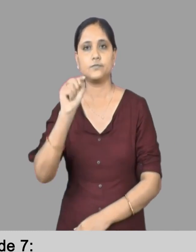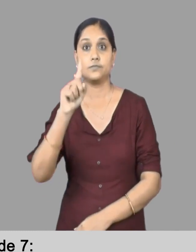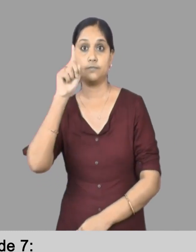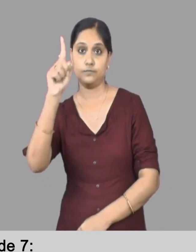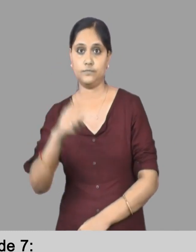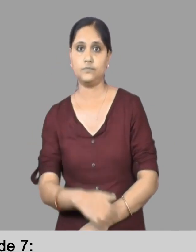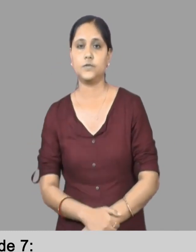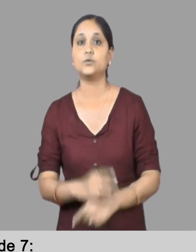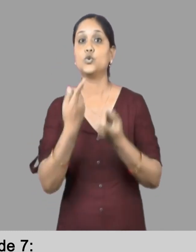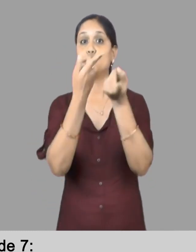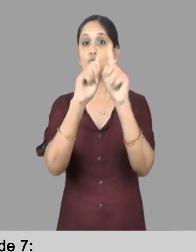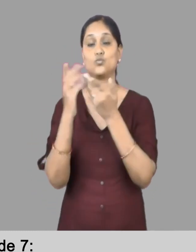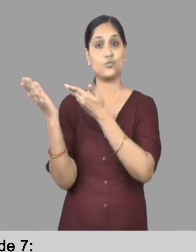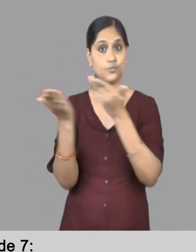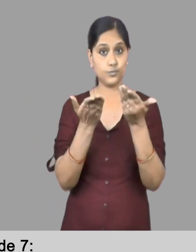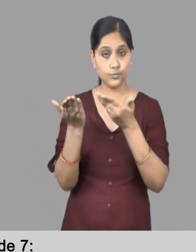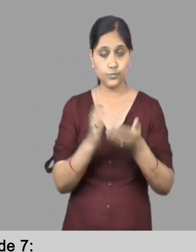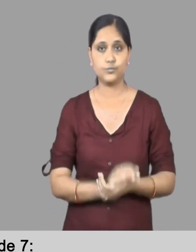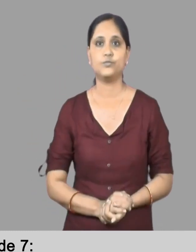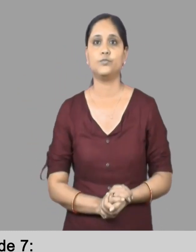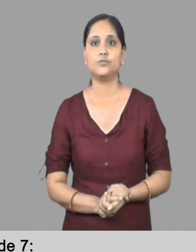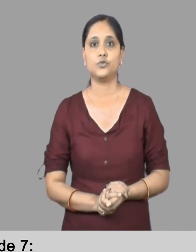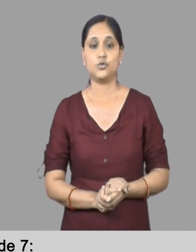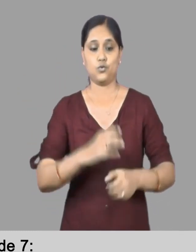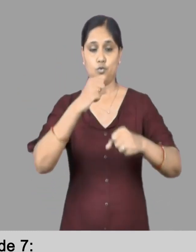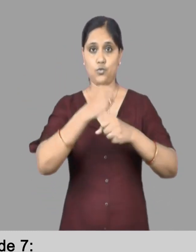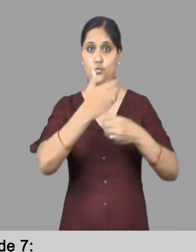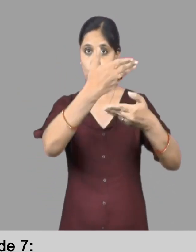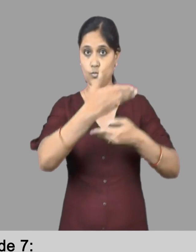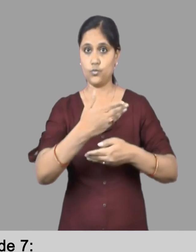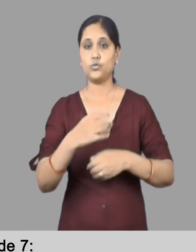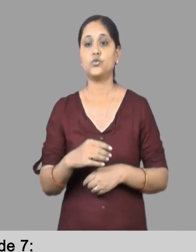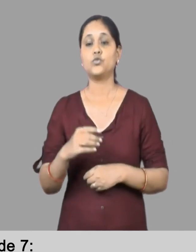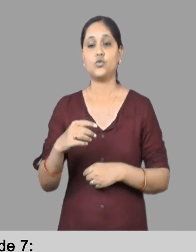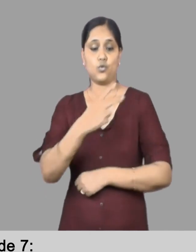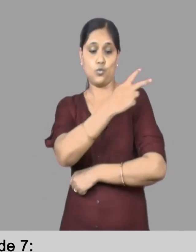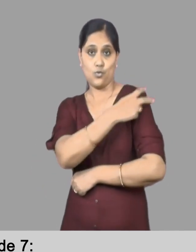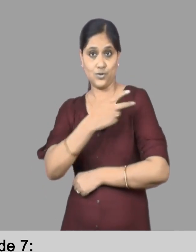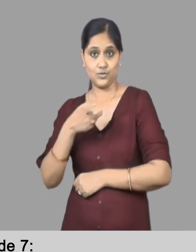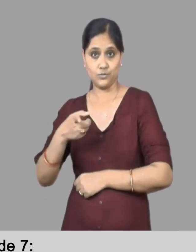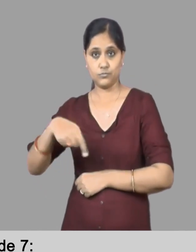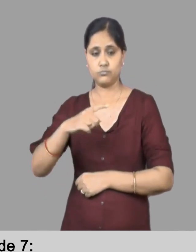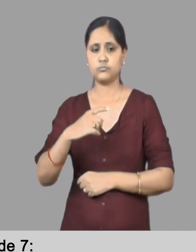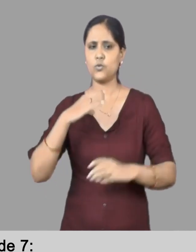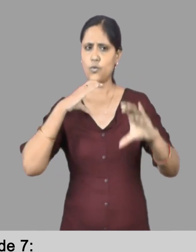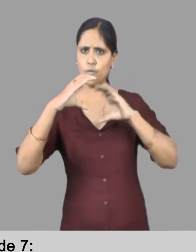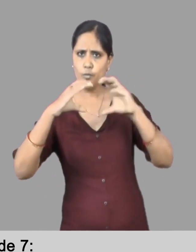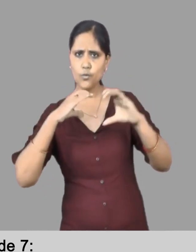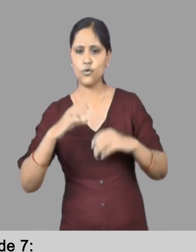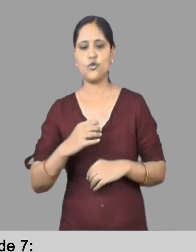Point 1. For room service, communication between guests and in-house staff to be